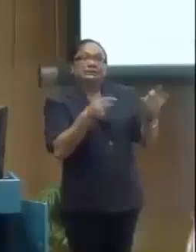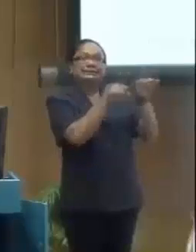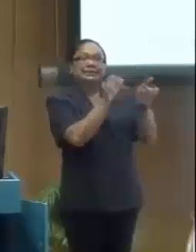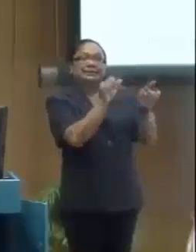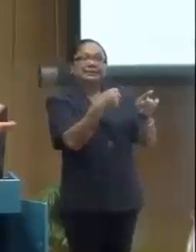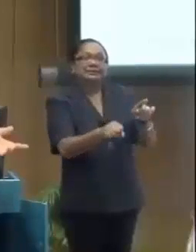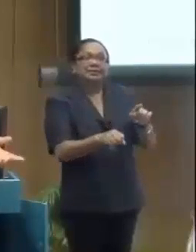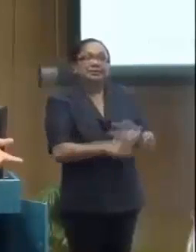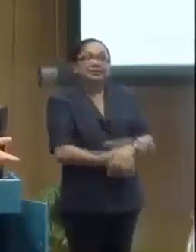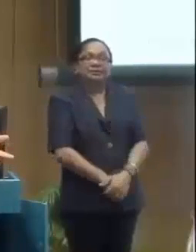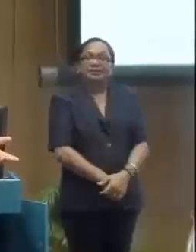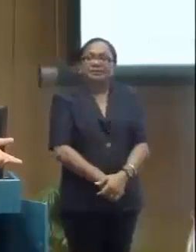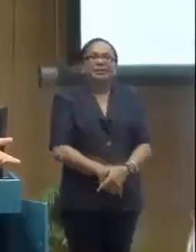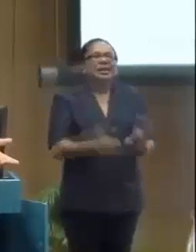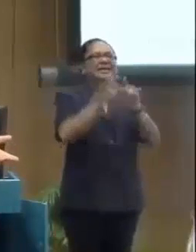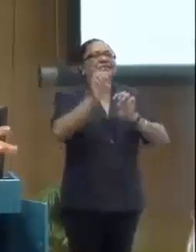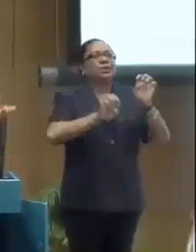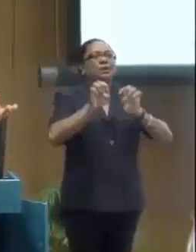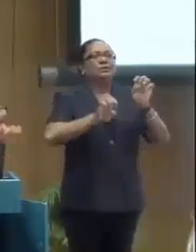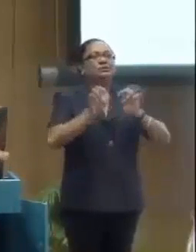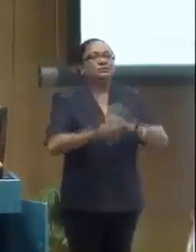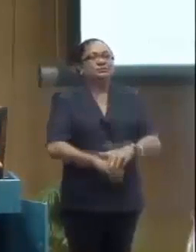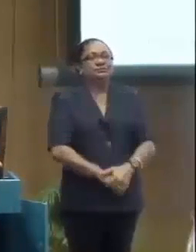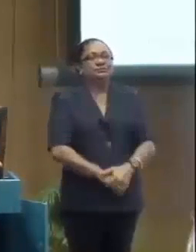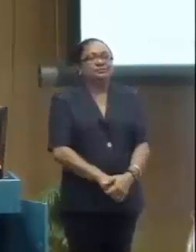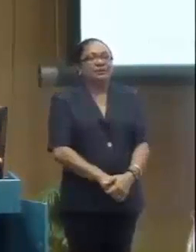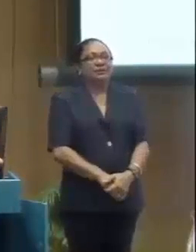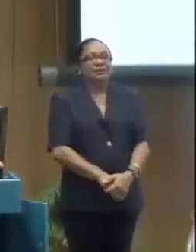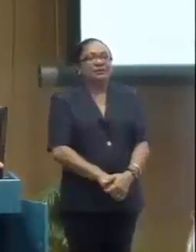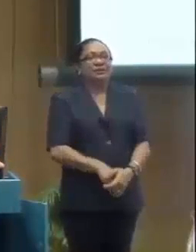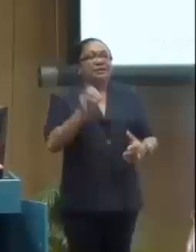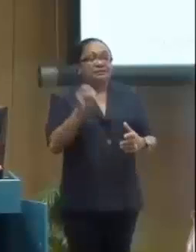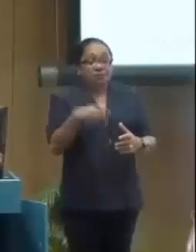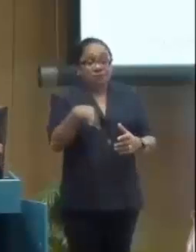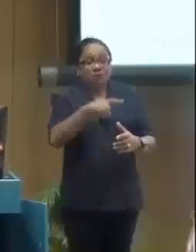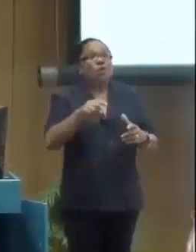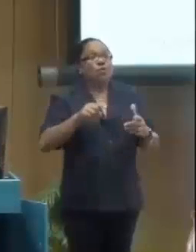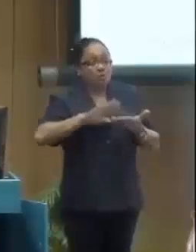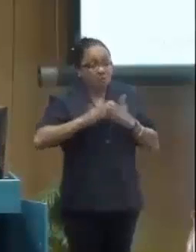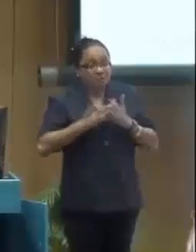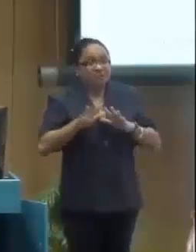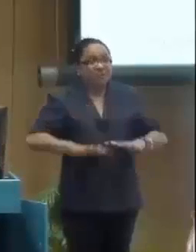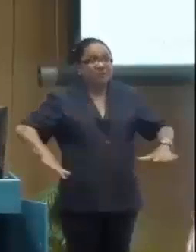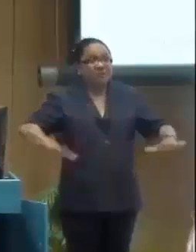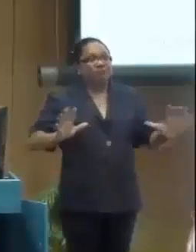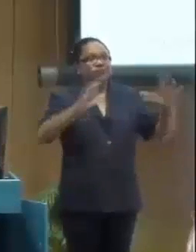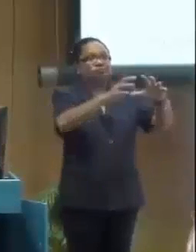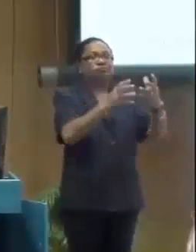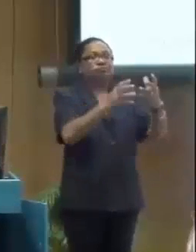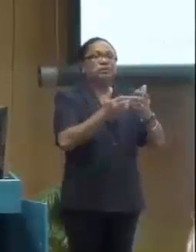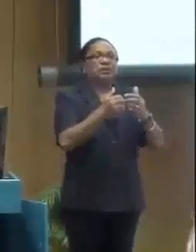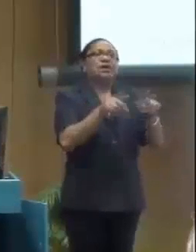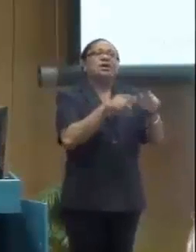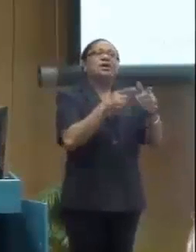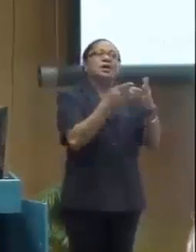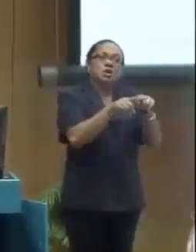came and shared that information. It's part of being a community. It's a huge community of practice in higher education across the Australasian sector, so Australia, New